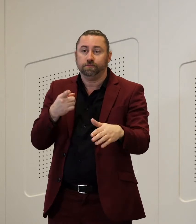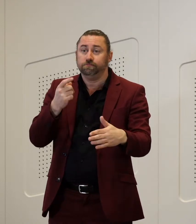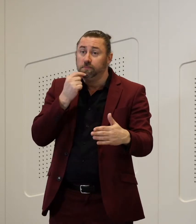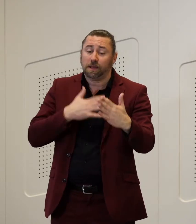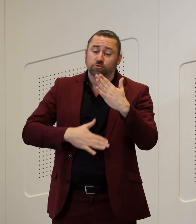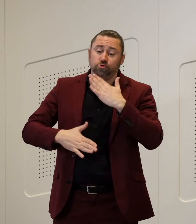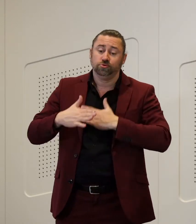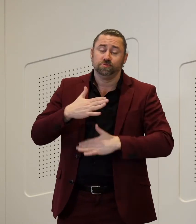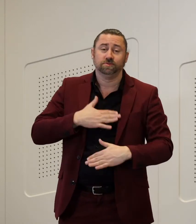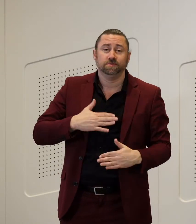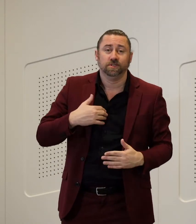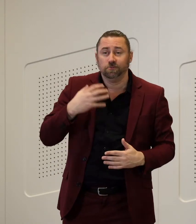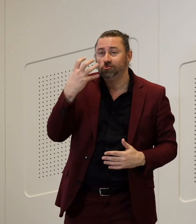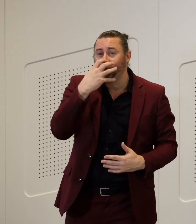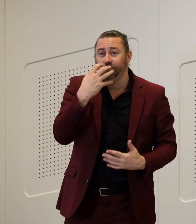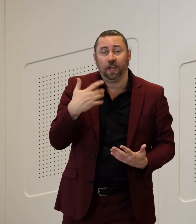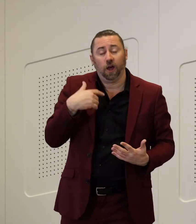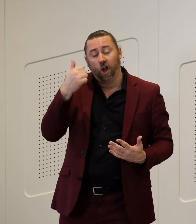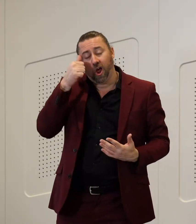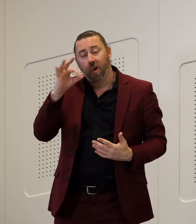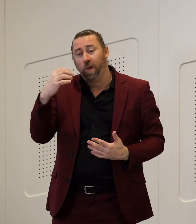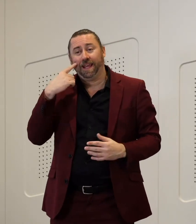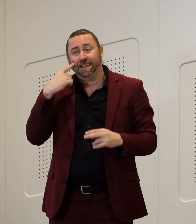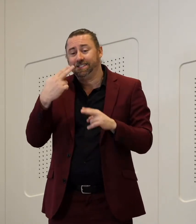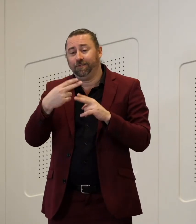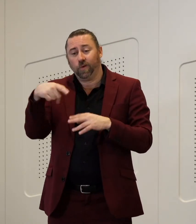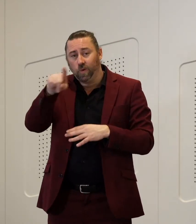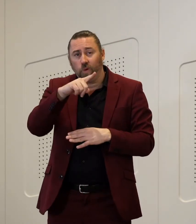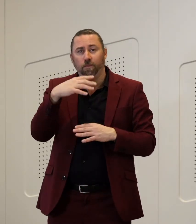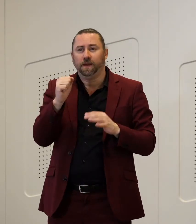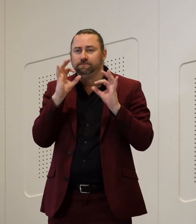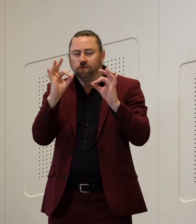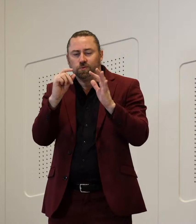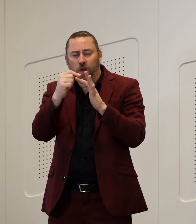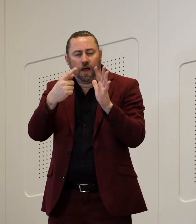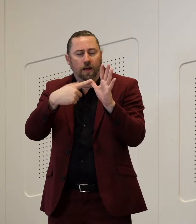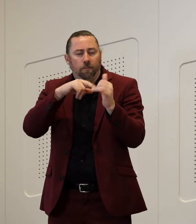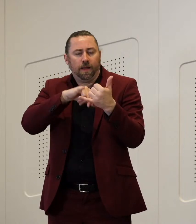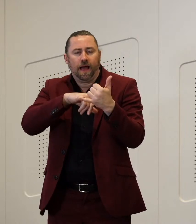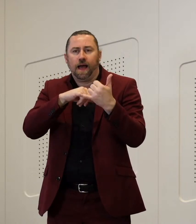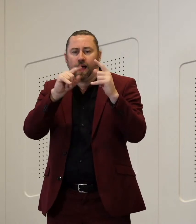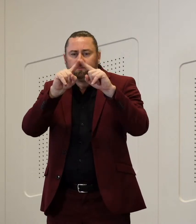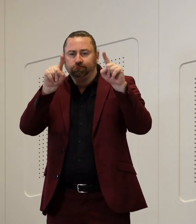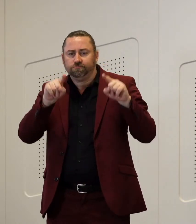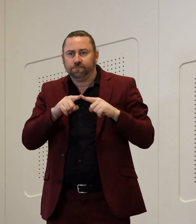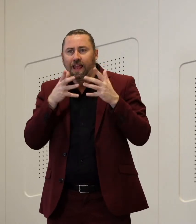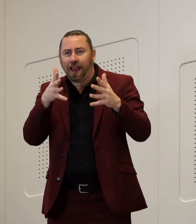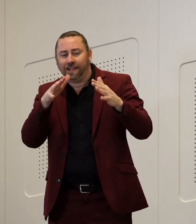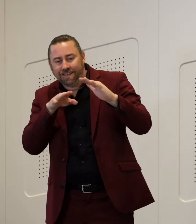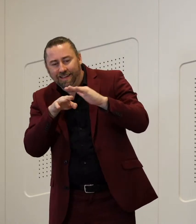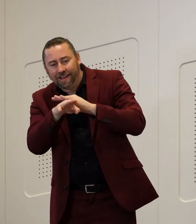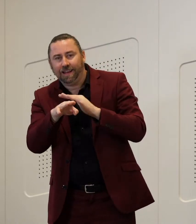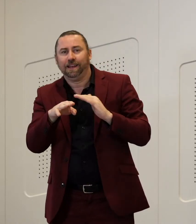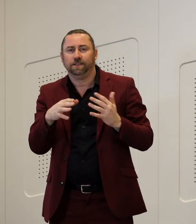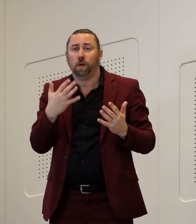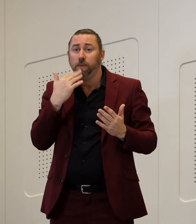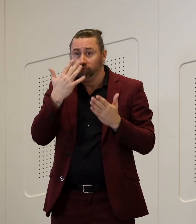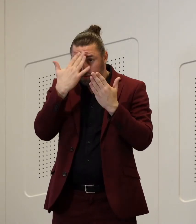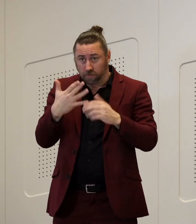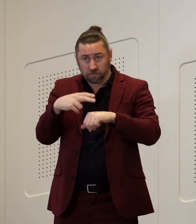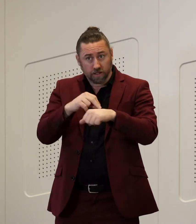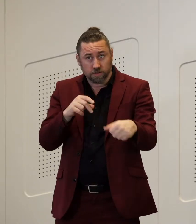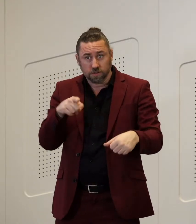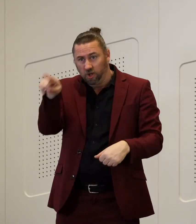used to the new system again and the declaration system, but we do ask for everyone's patience. We ask for their respect for